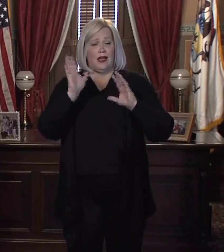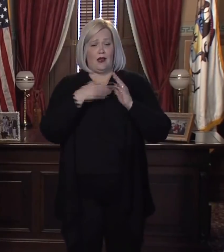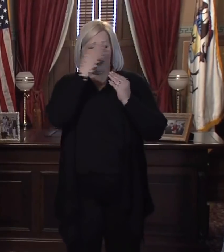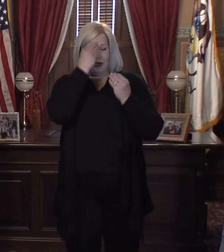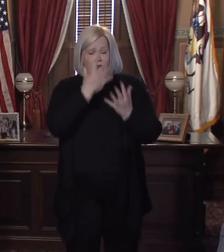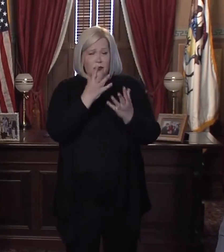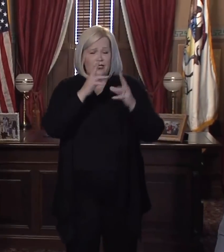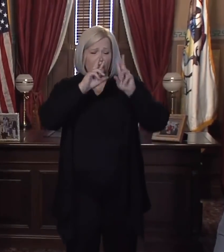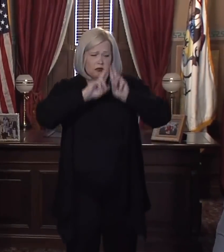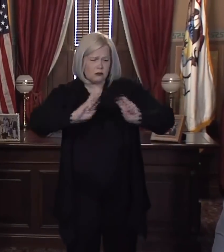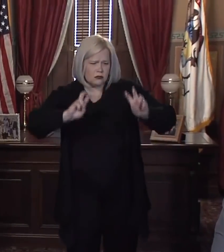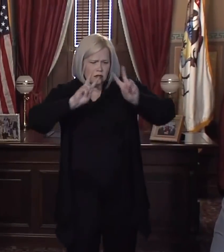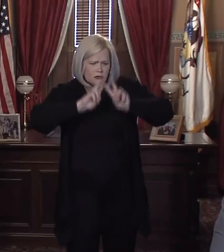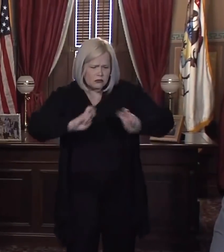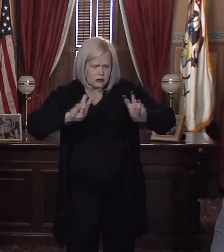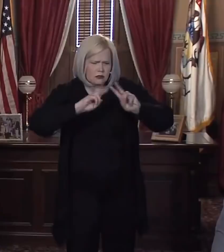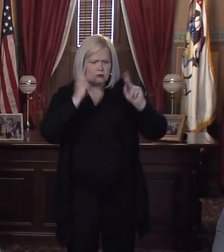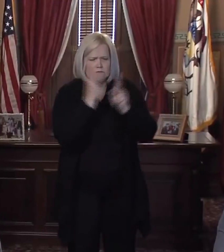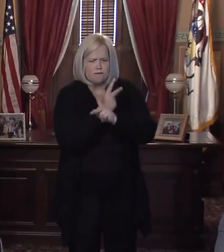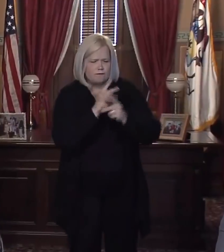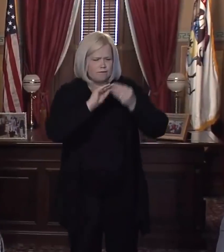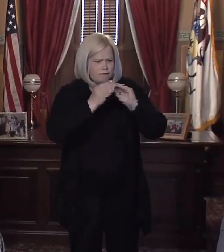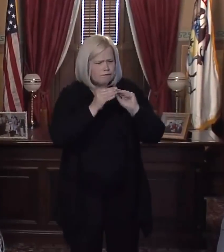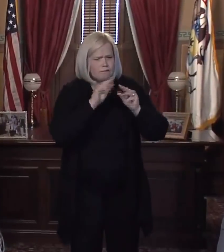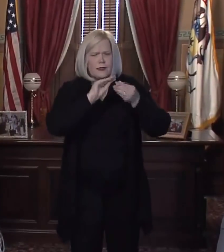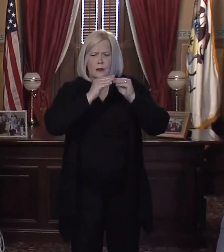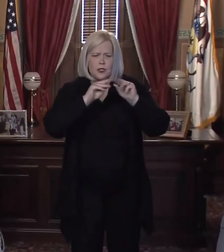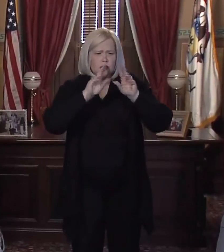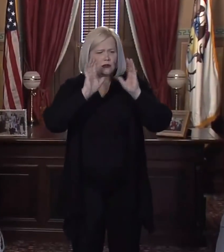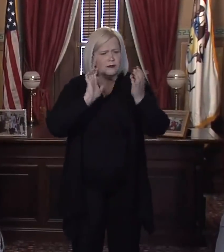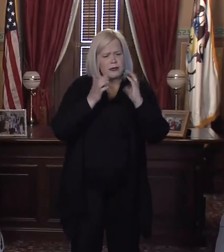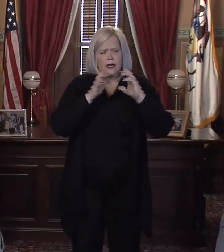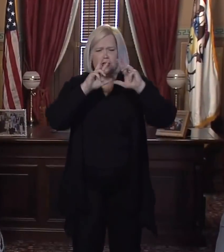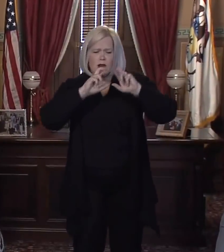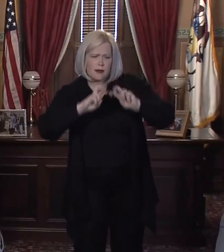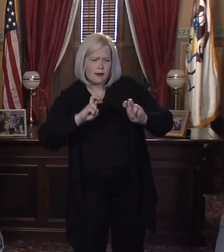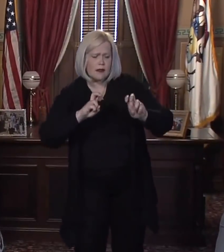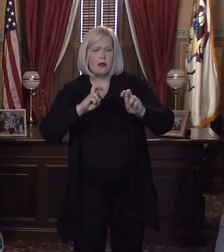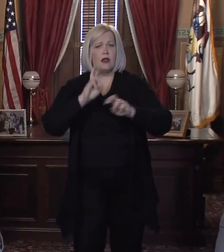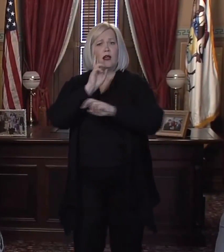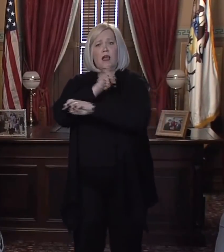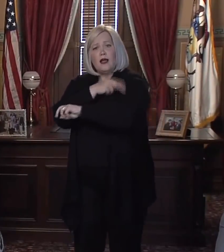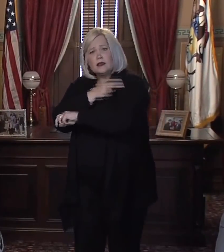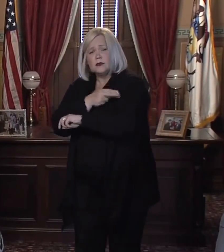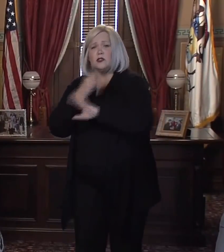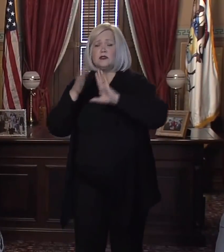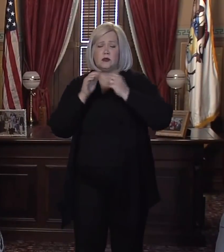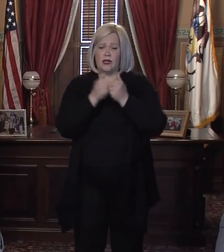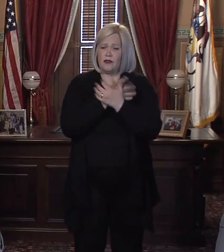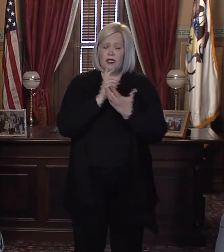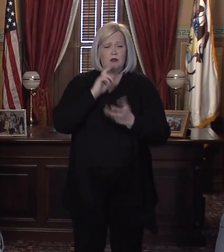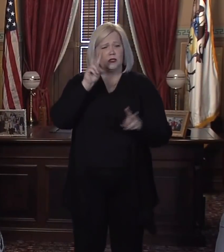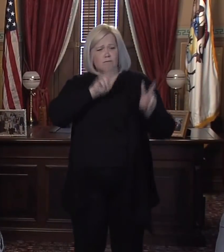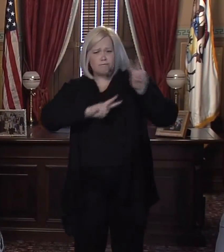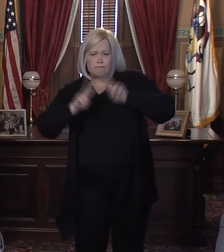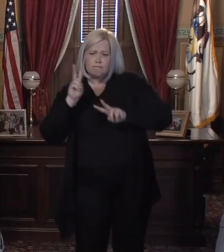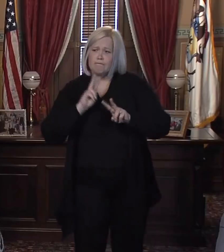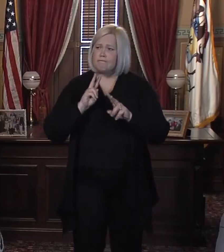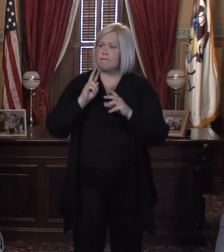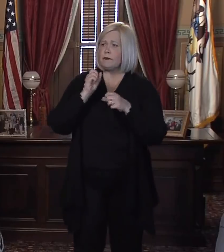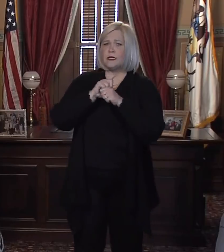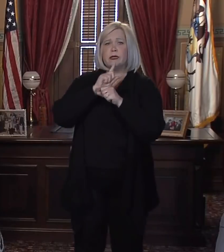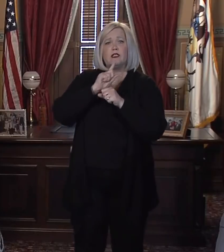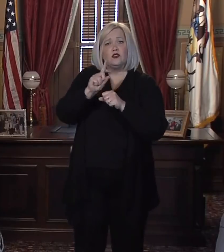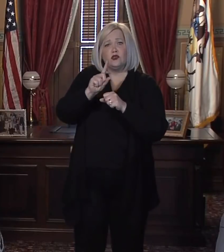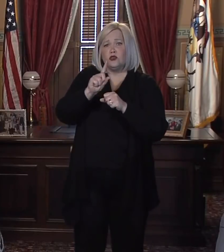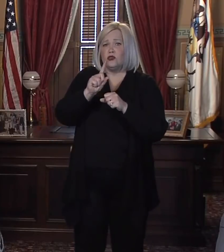We are analyzing what is happening across Michigan, in our hospitals, in our communities. We are checking in to